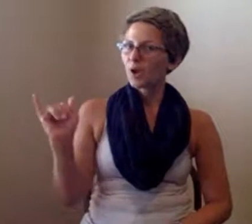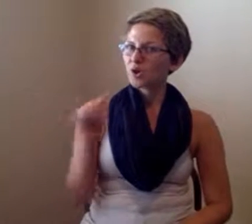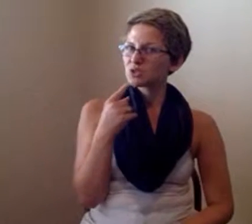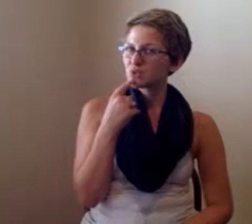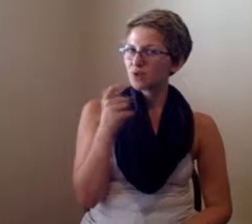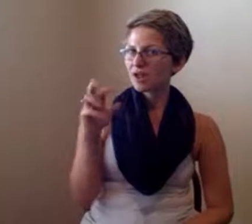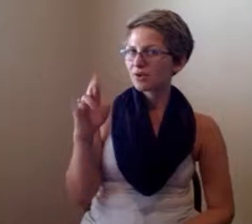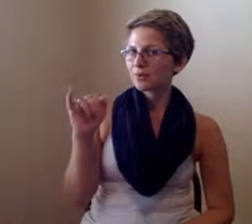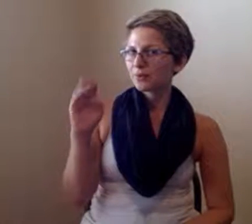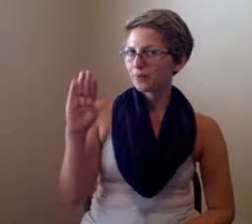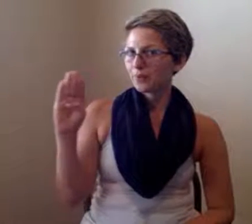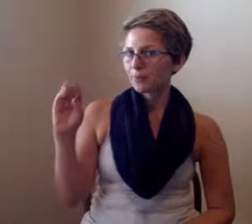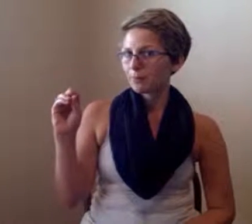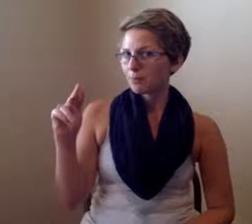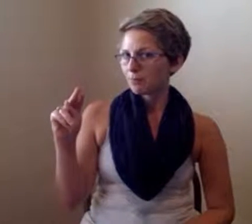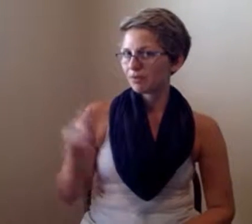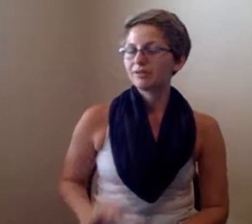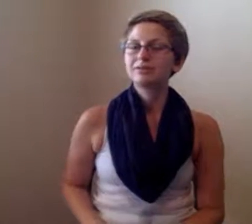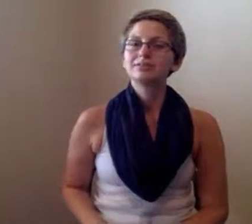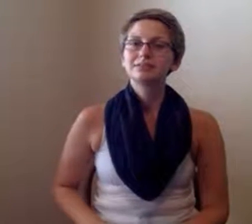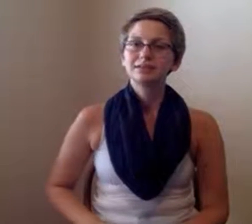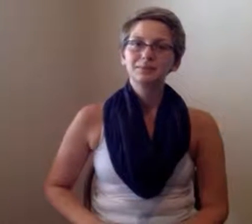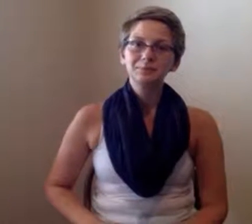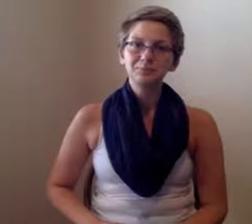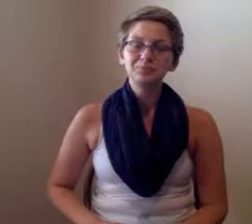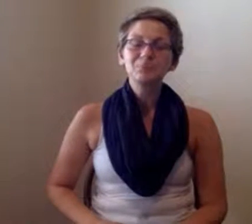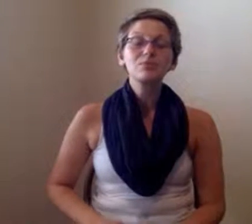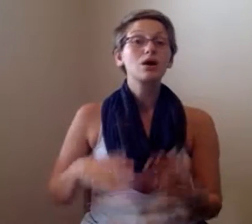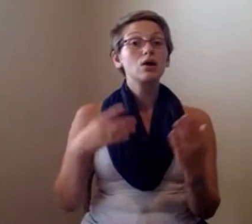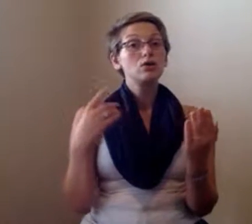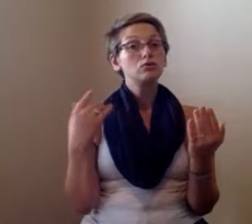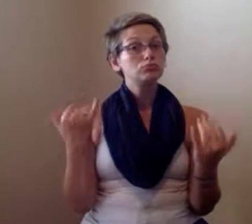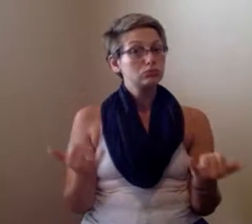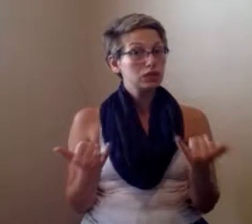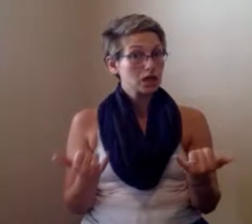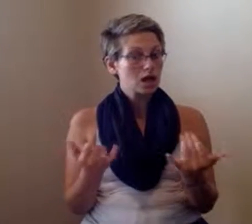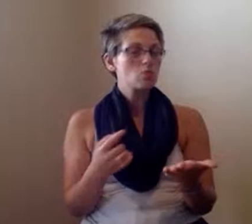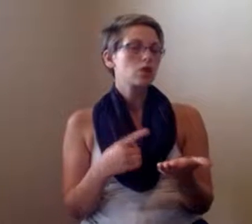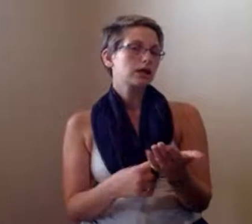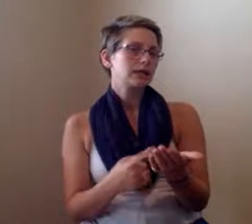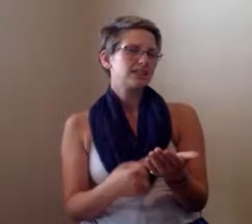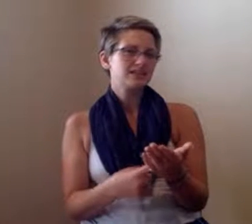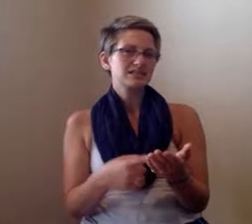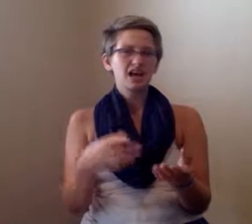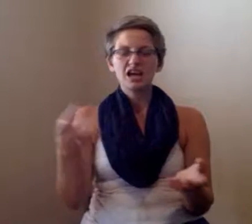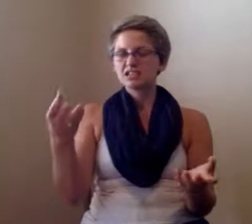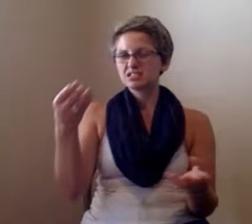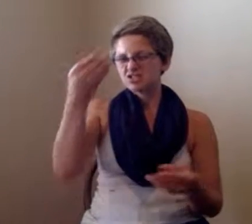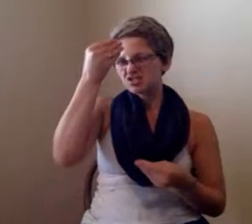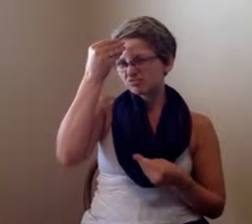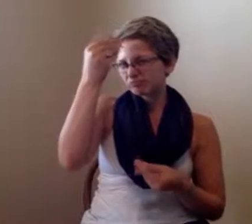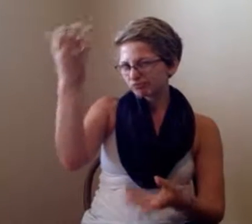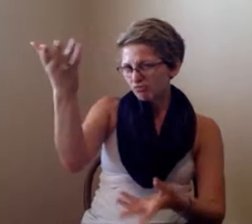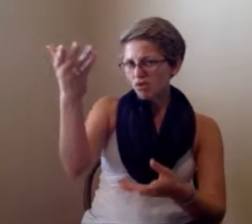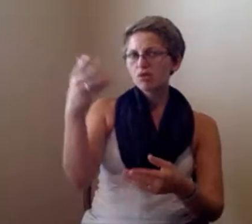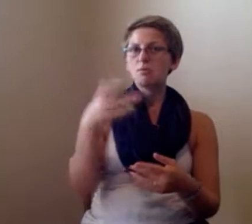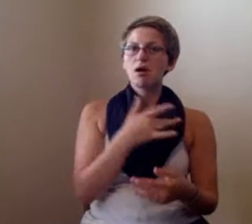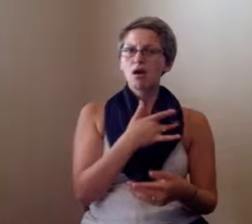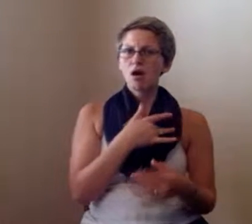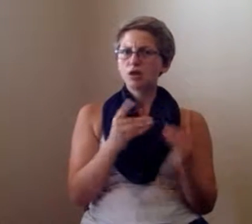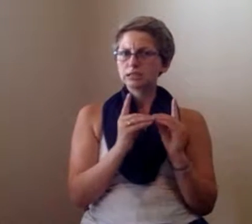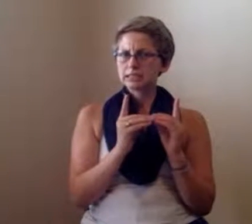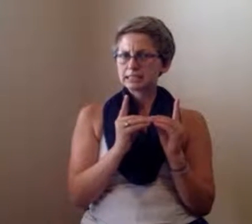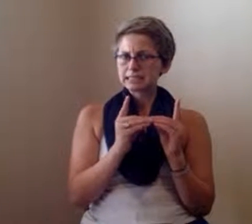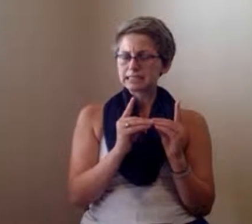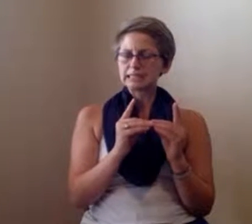you'll see. And today what we're going to talk about is what women need to know about heart disease and what heart